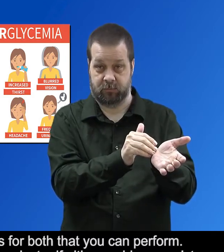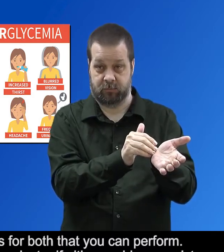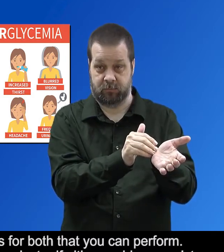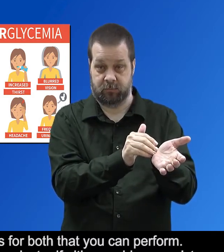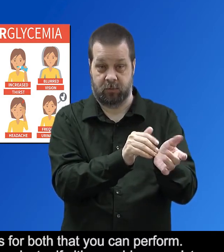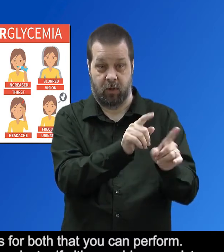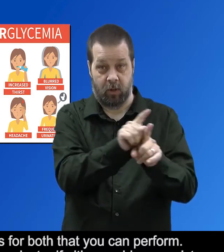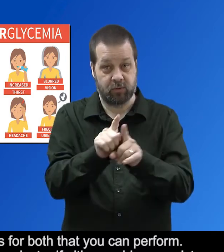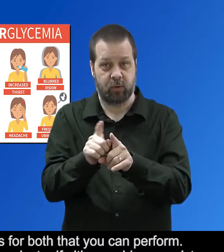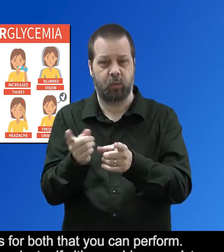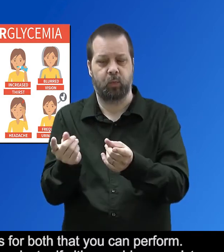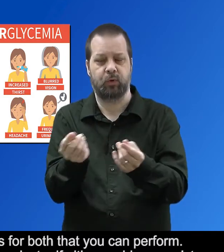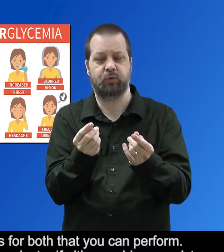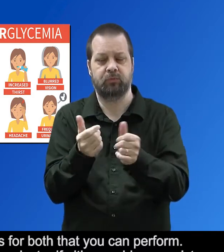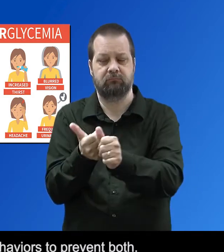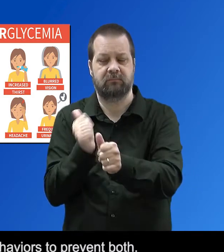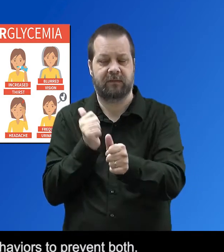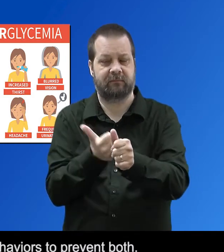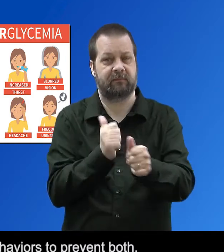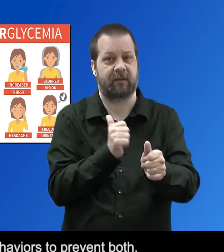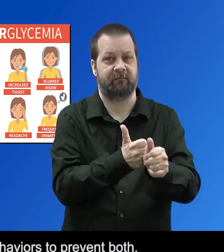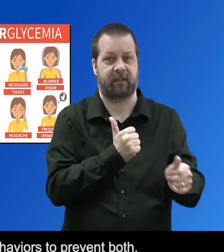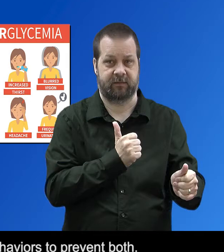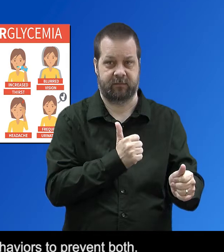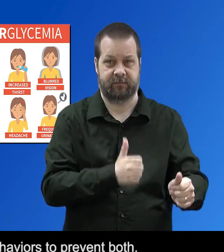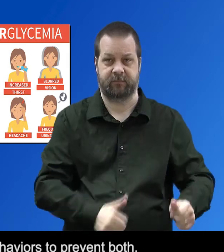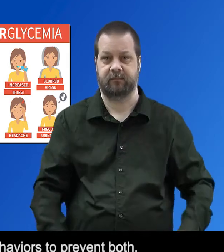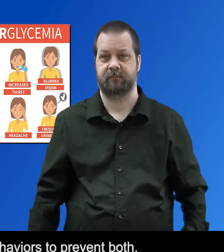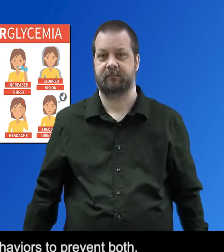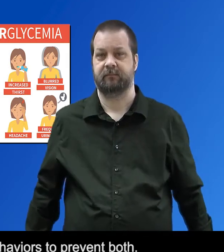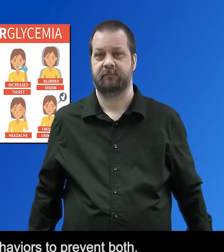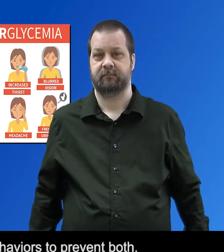persists, and behaviors to prevent both.